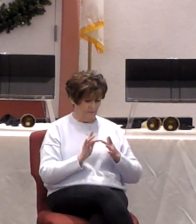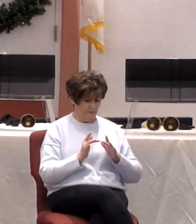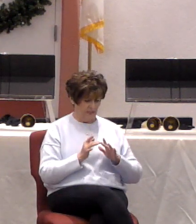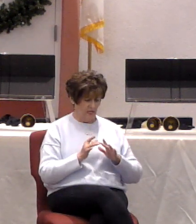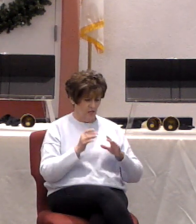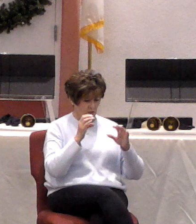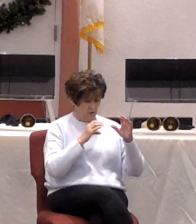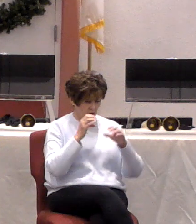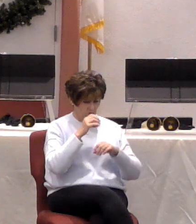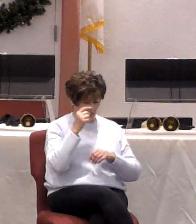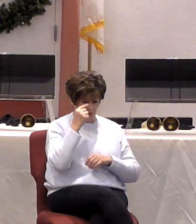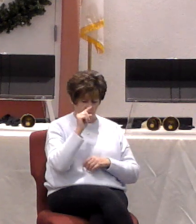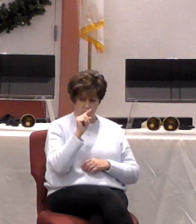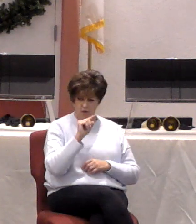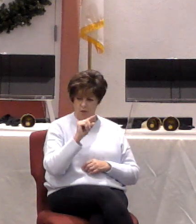for once for all.